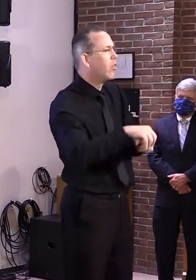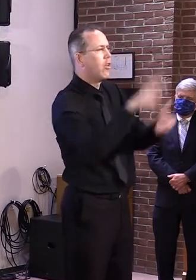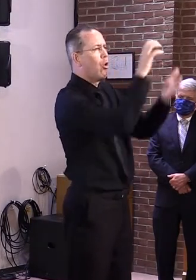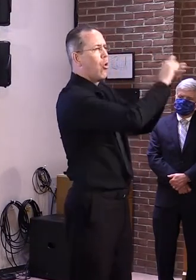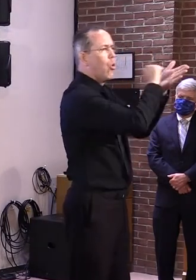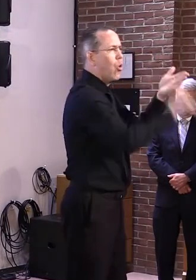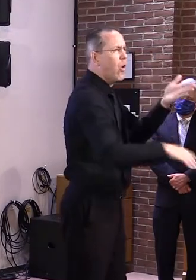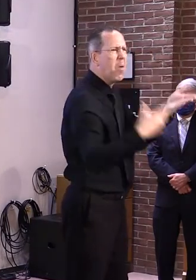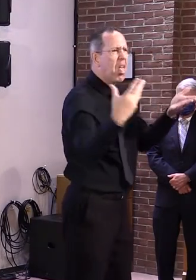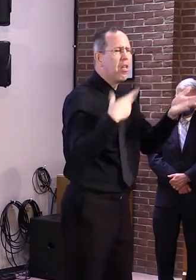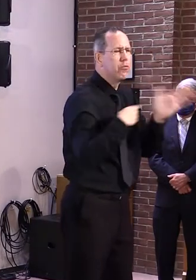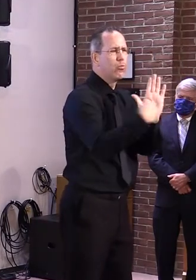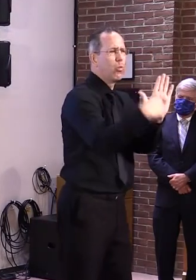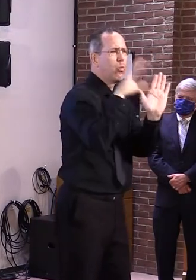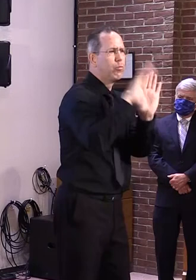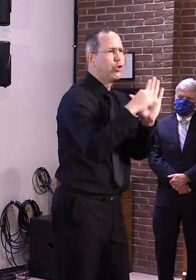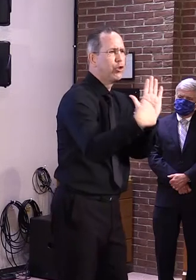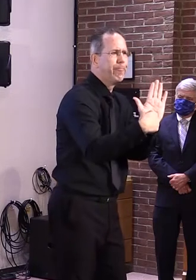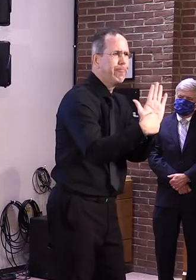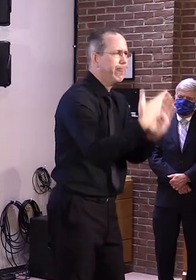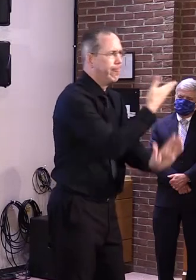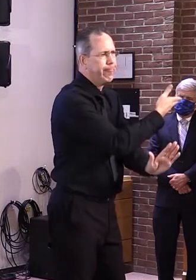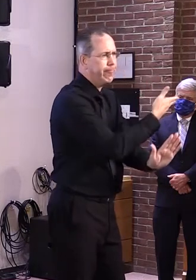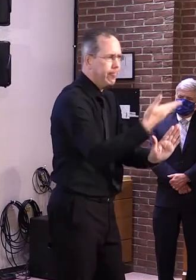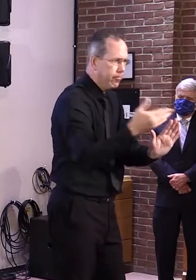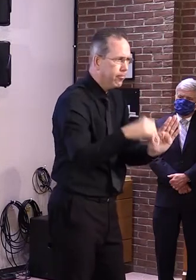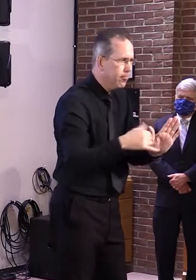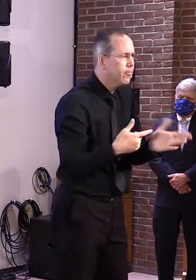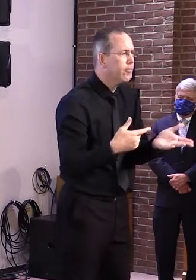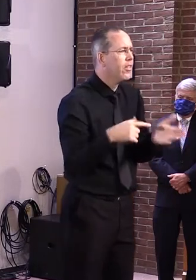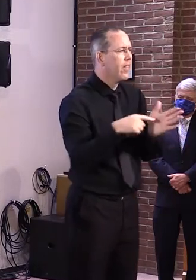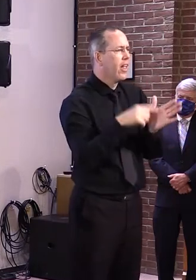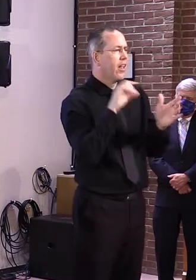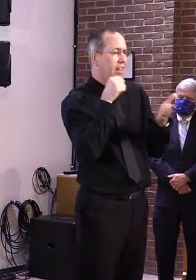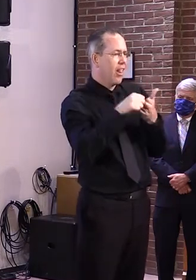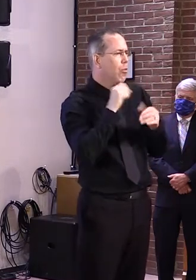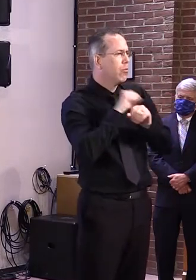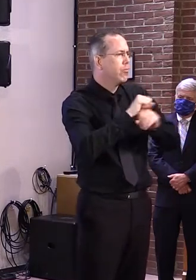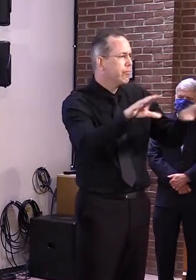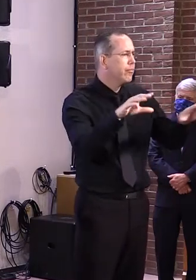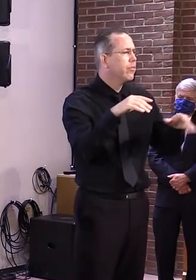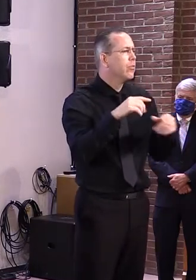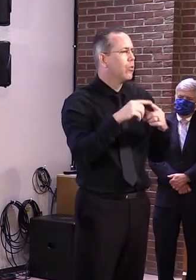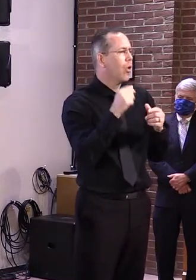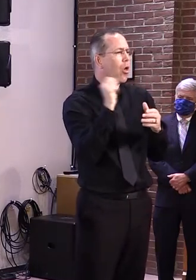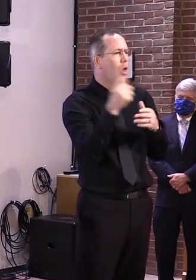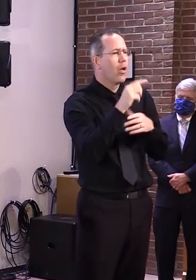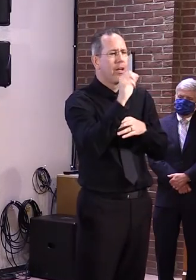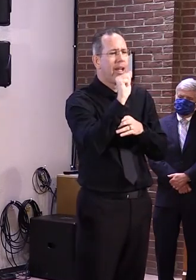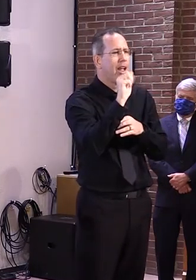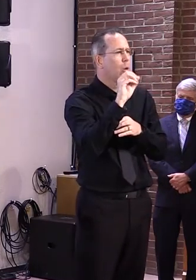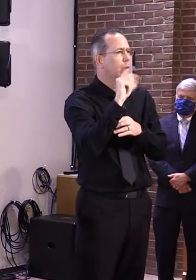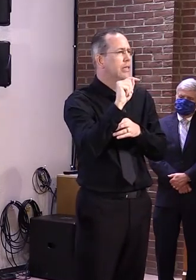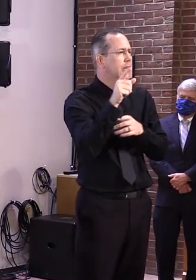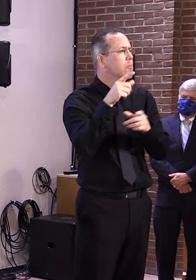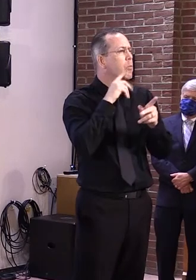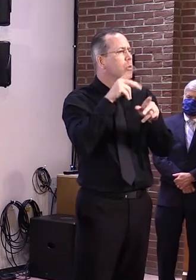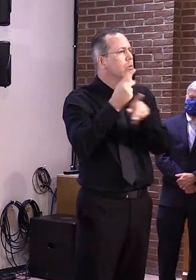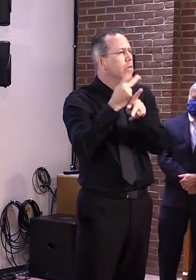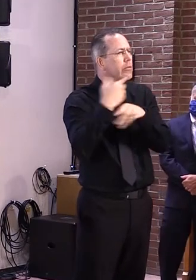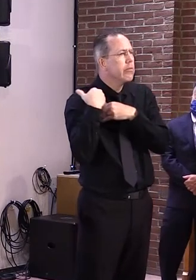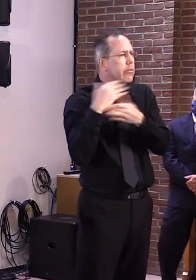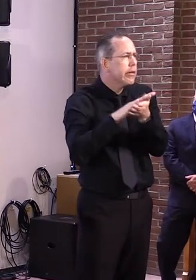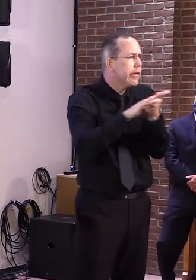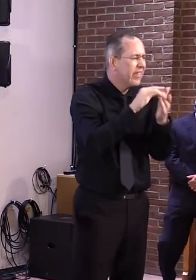the maintenance districts, if you or your staff have any questions on content and are not sure whether a sign or mural should be